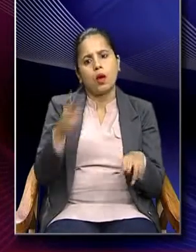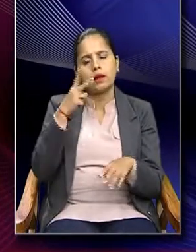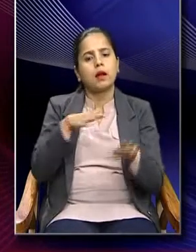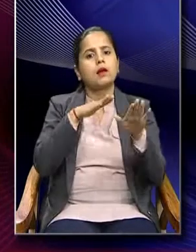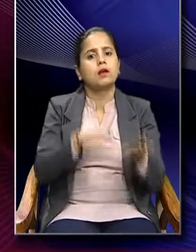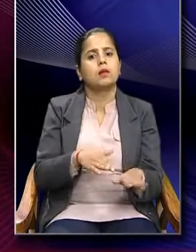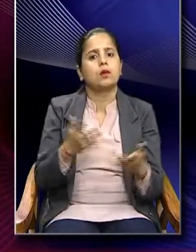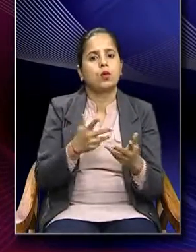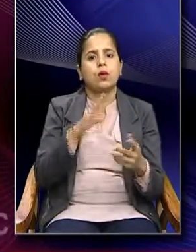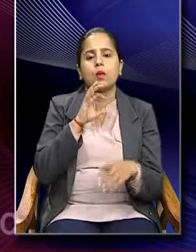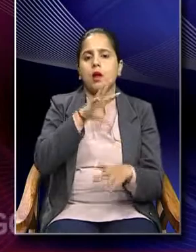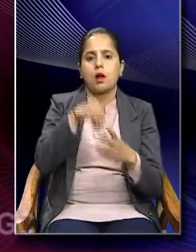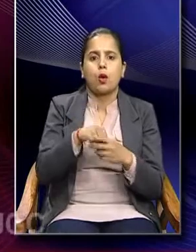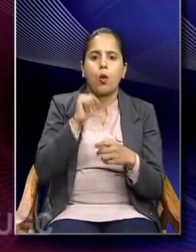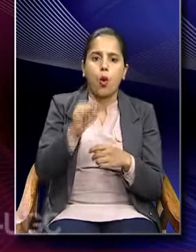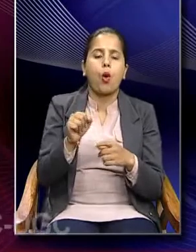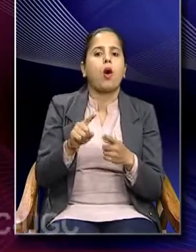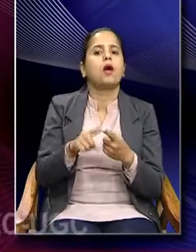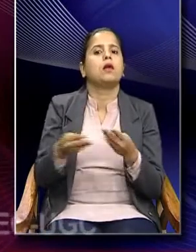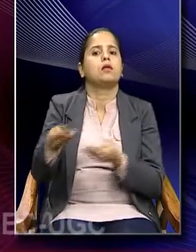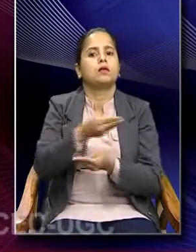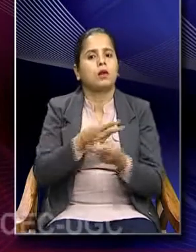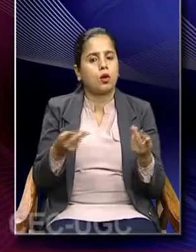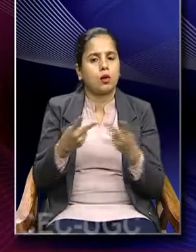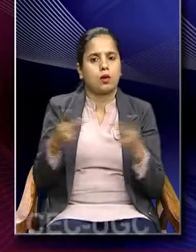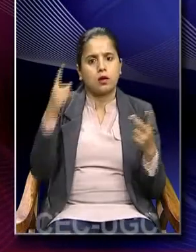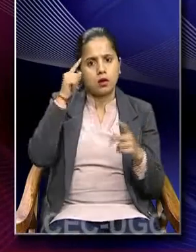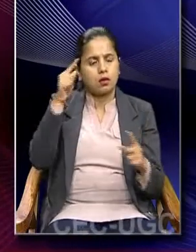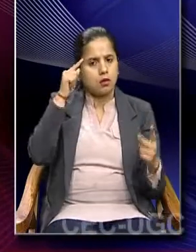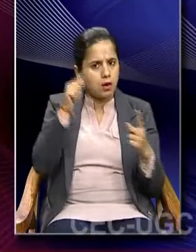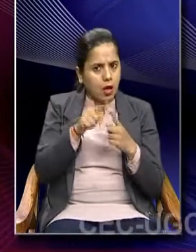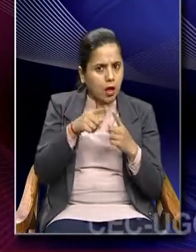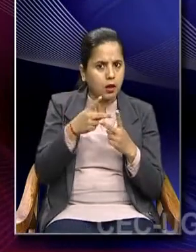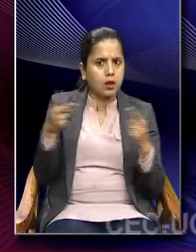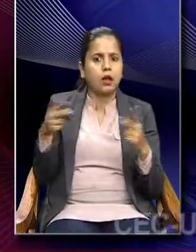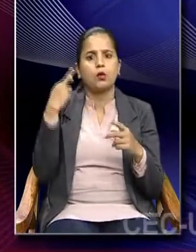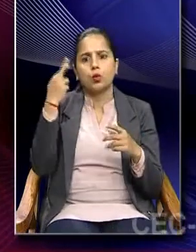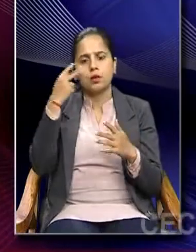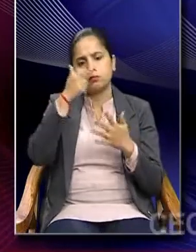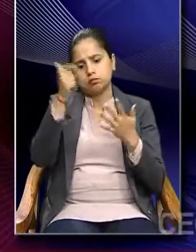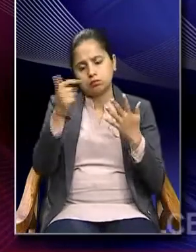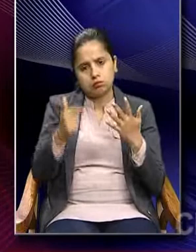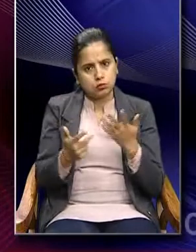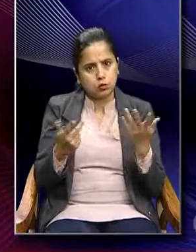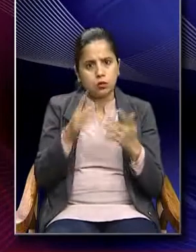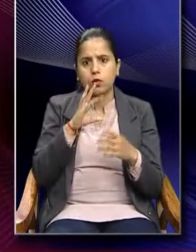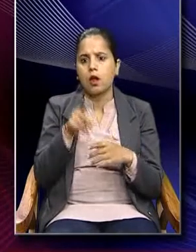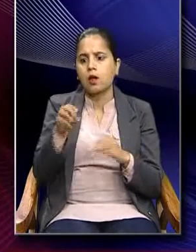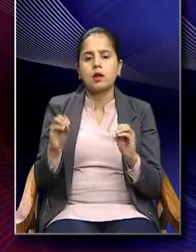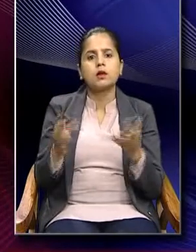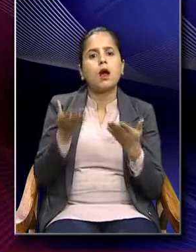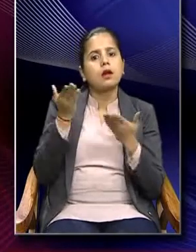dependent to integrate their economies or to agree on the terms and conditions which are actually introduced by